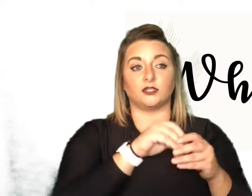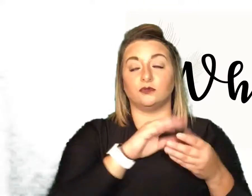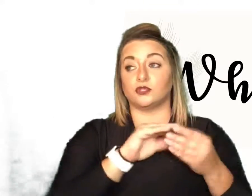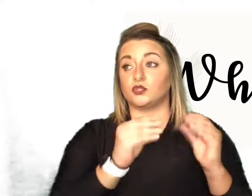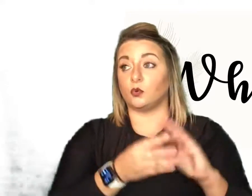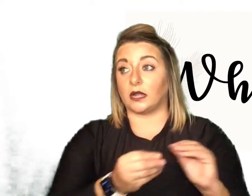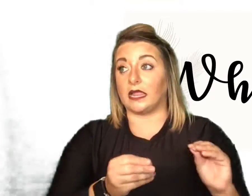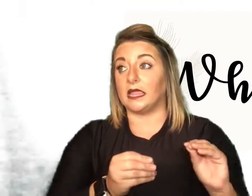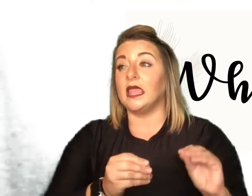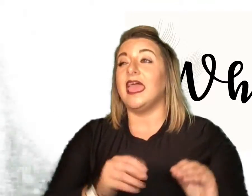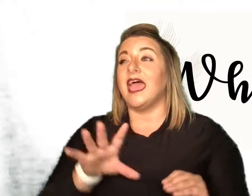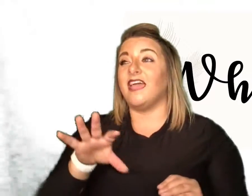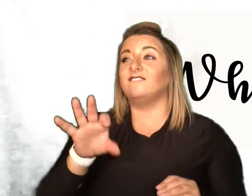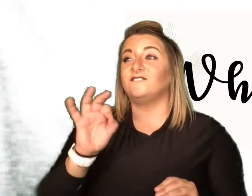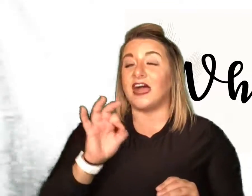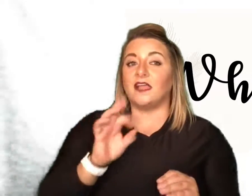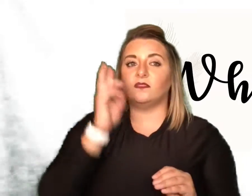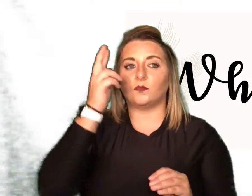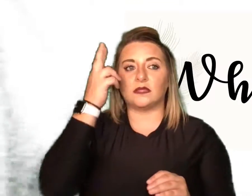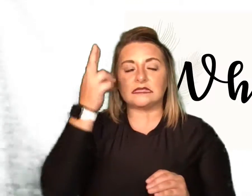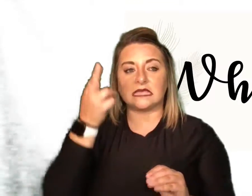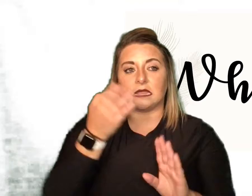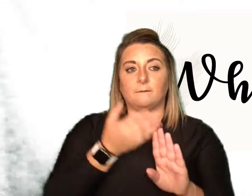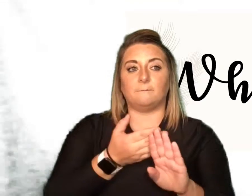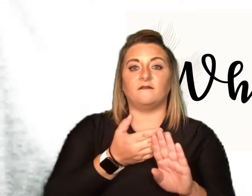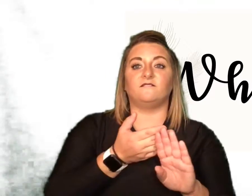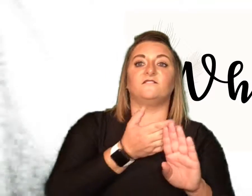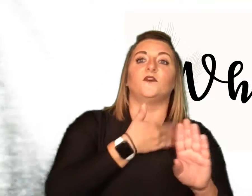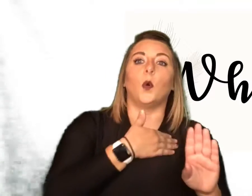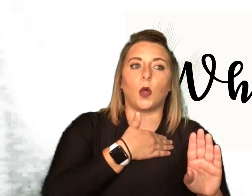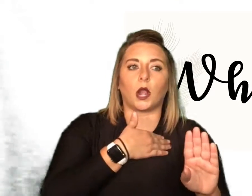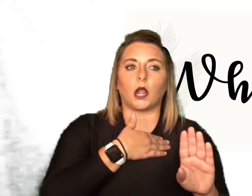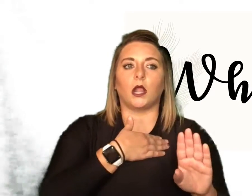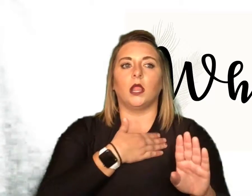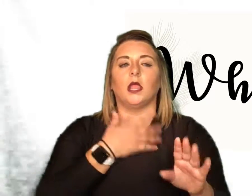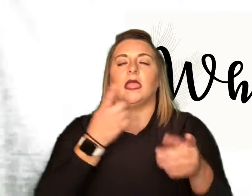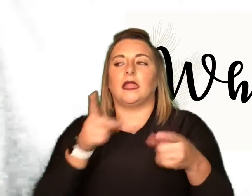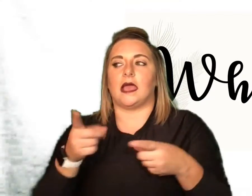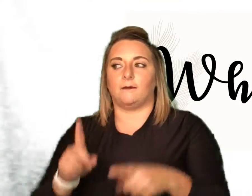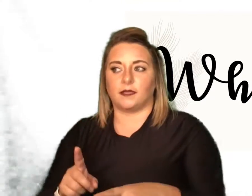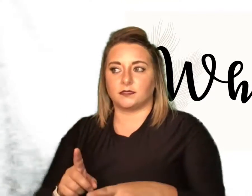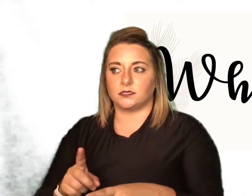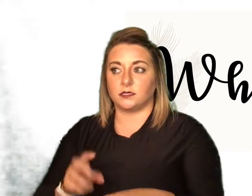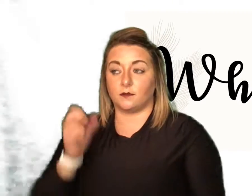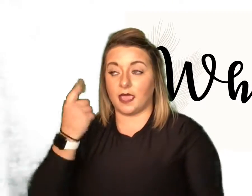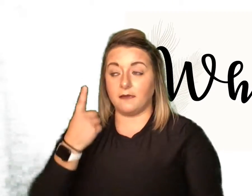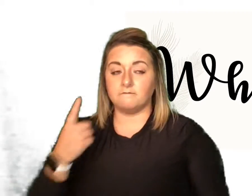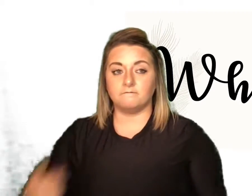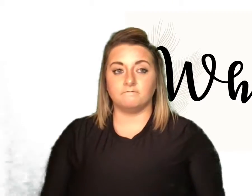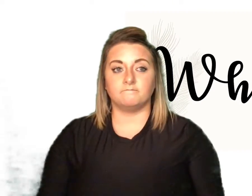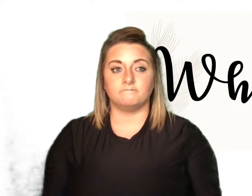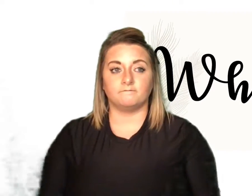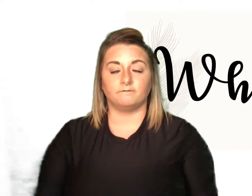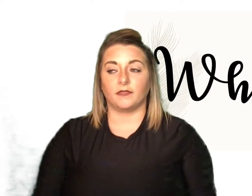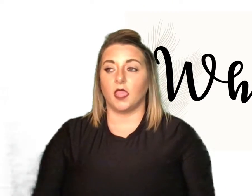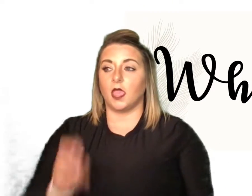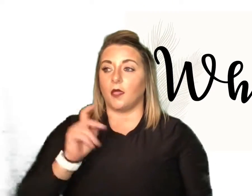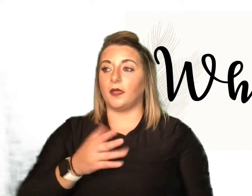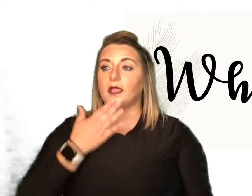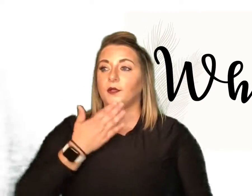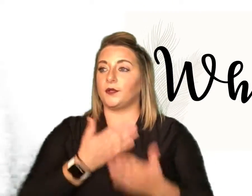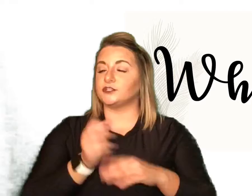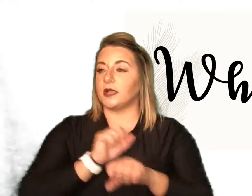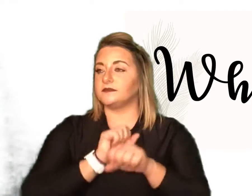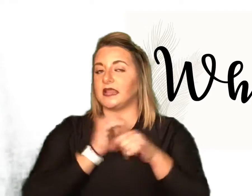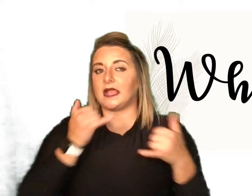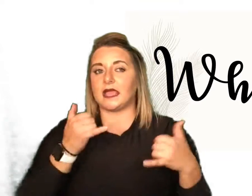back into the story and find the reason before it happened, okay?